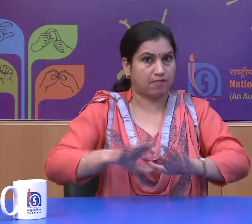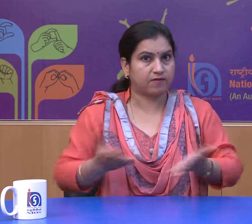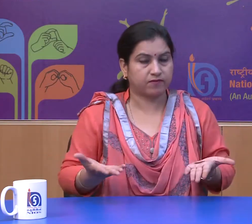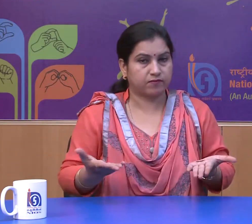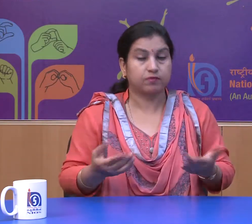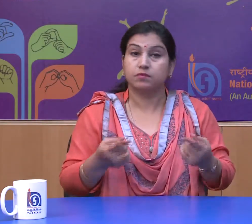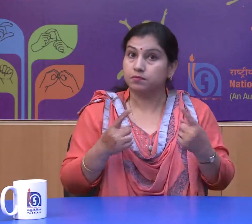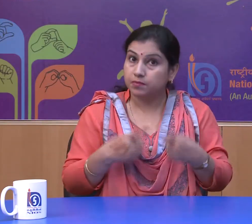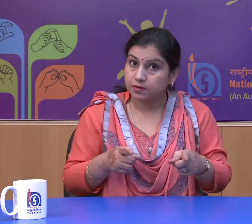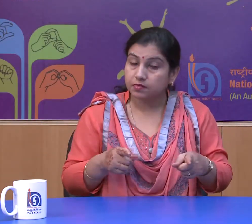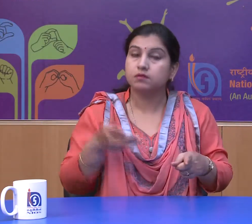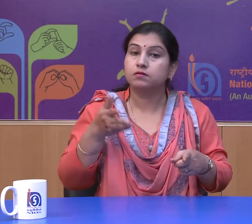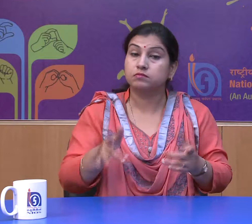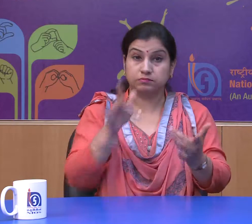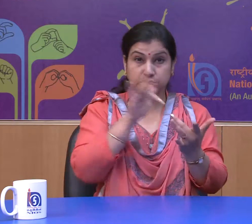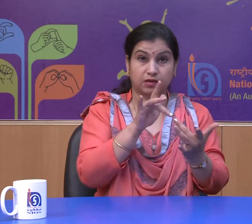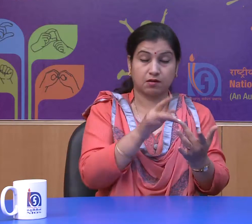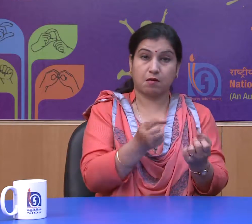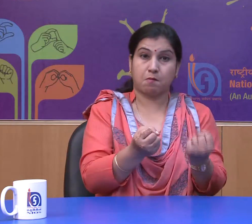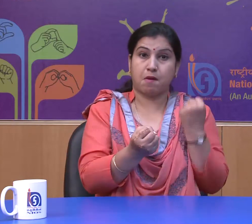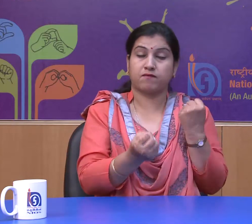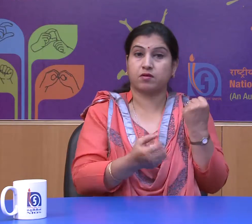However, the center is more powerful in India.